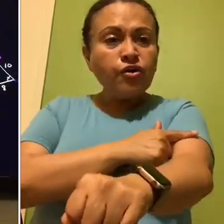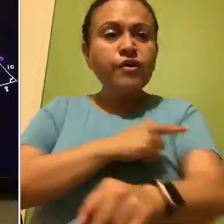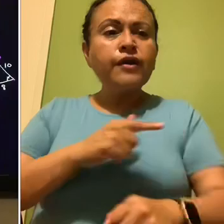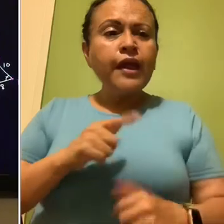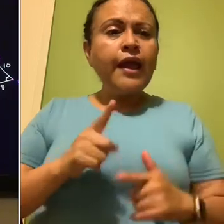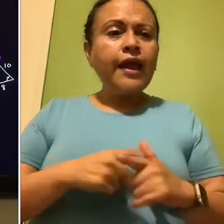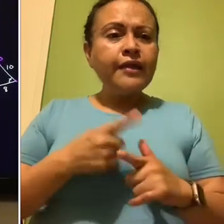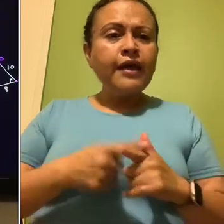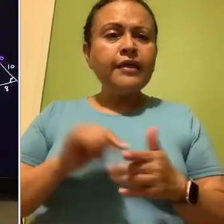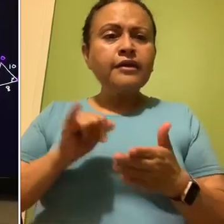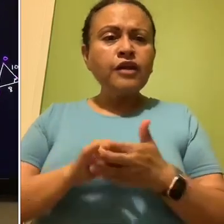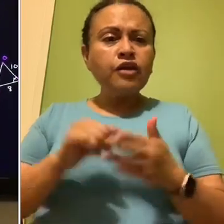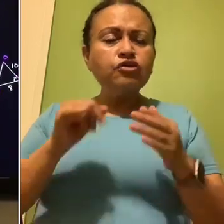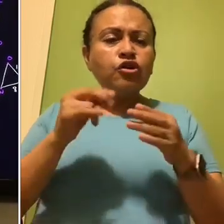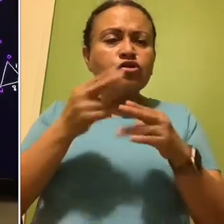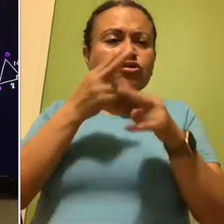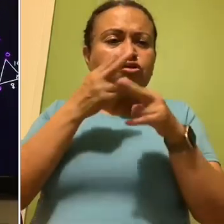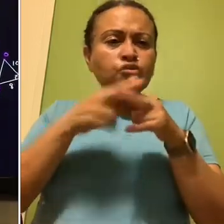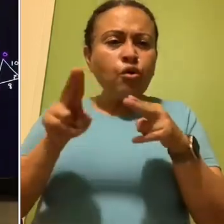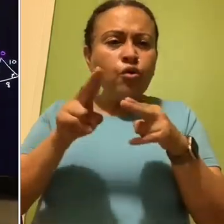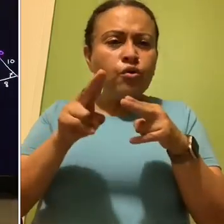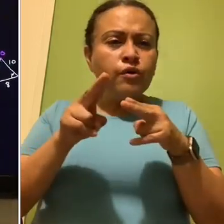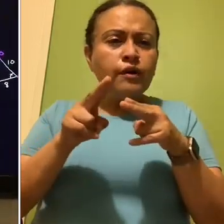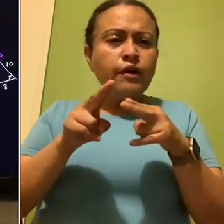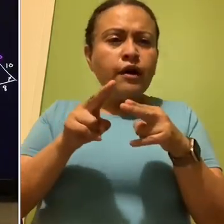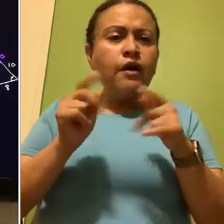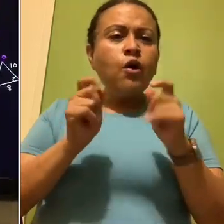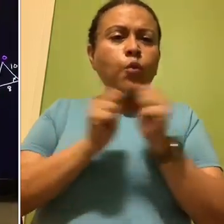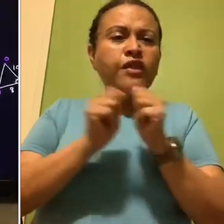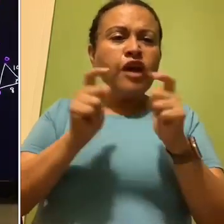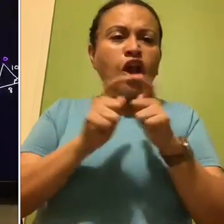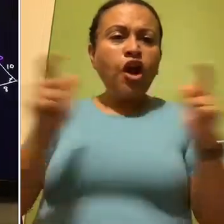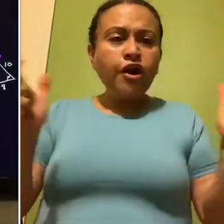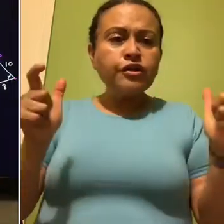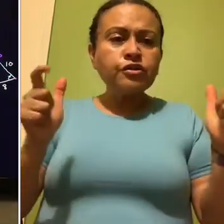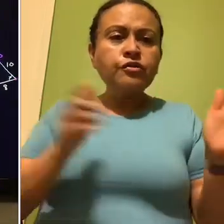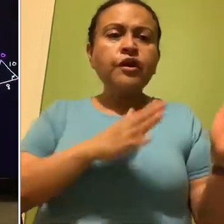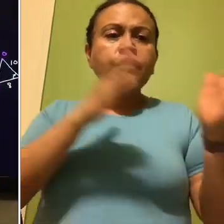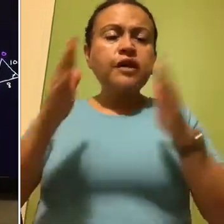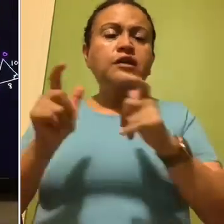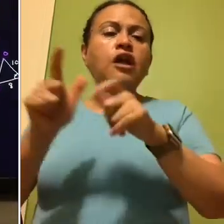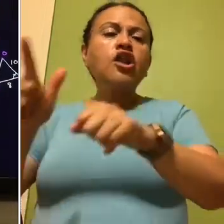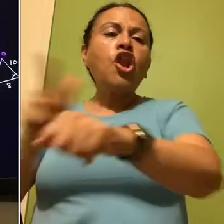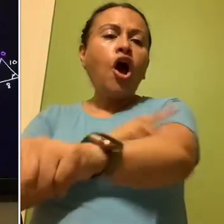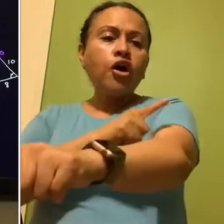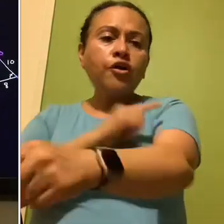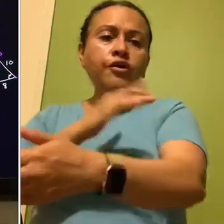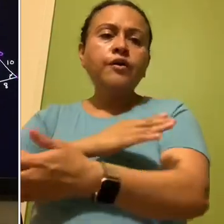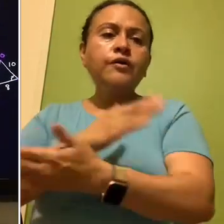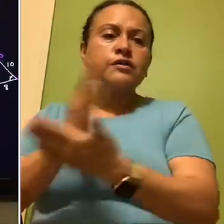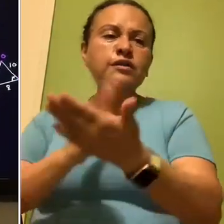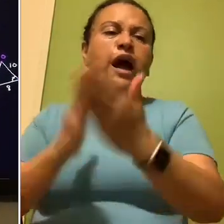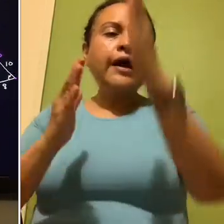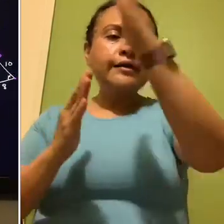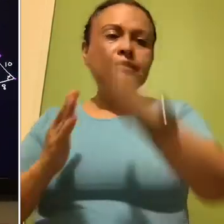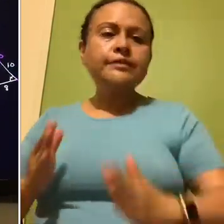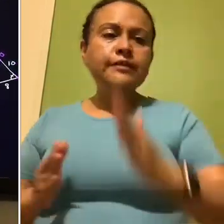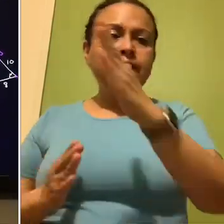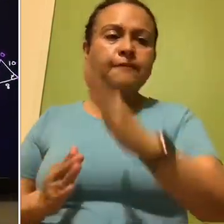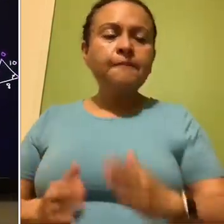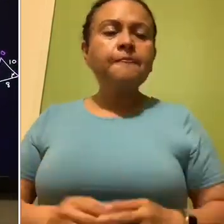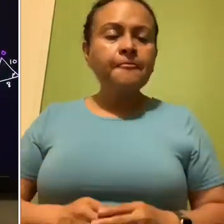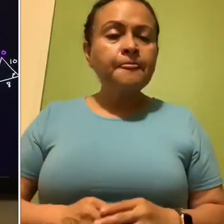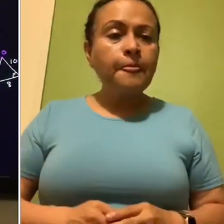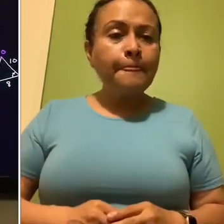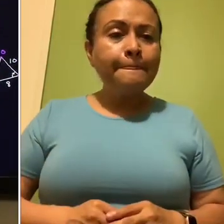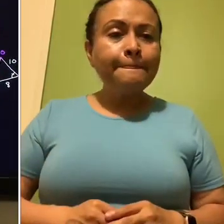side on either side of this angle. So these are the shorter sides for the smaller triangle and the larger triangle. These are the longer sides for the